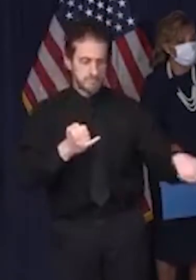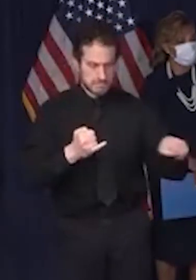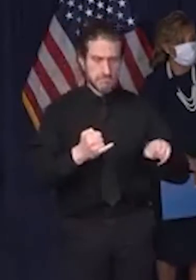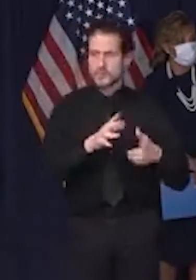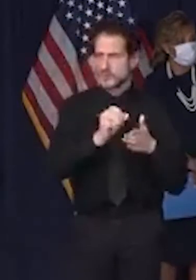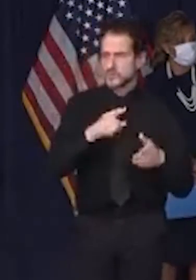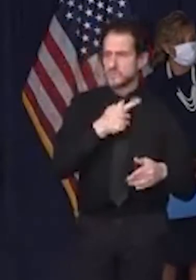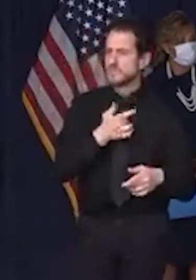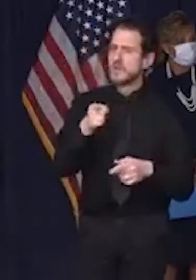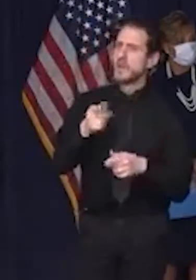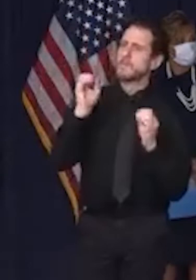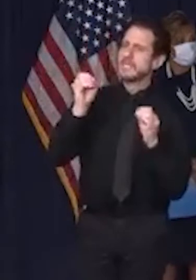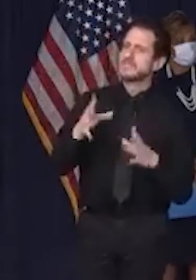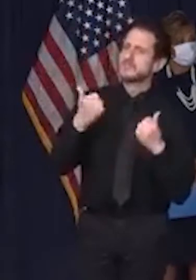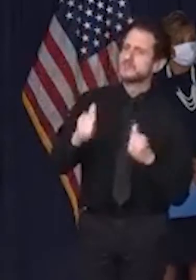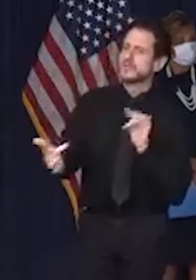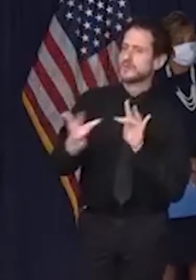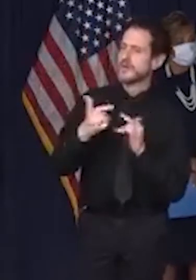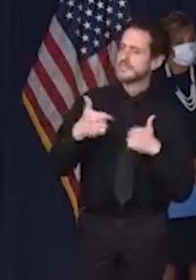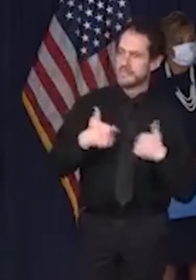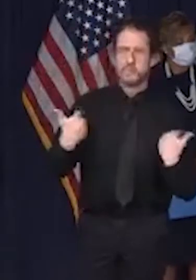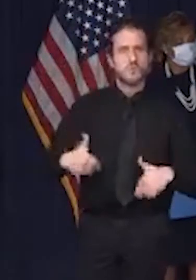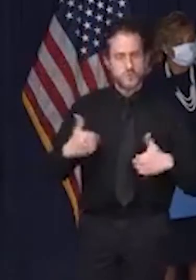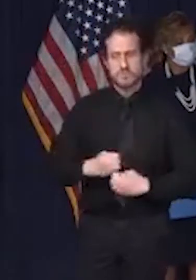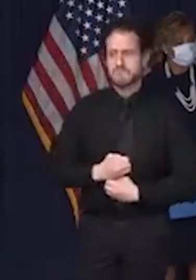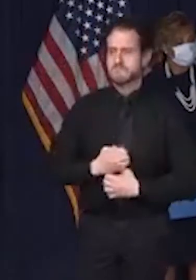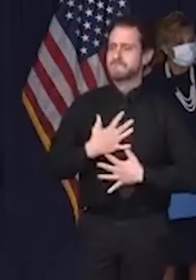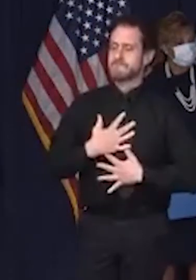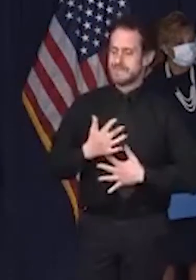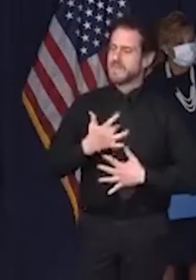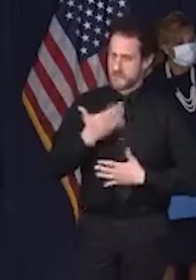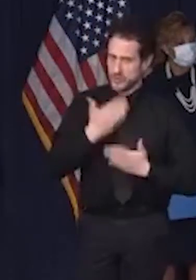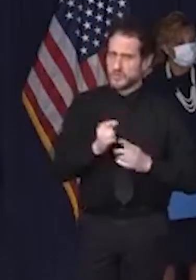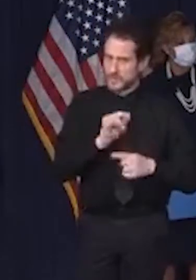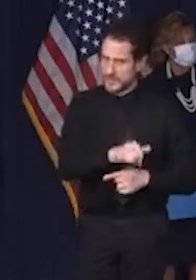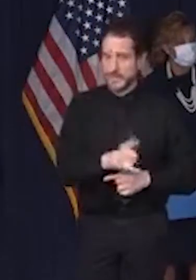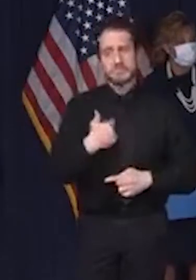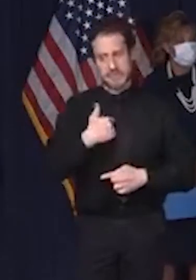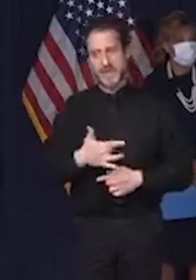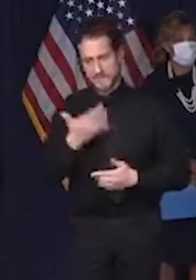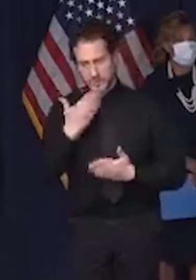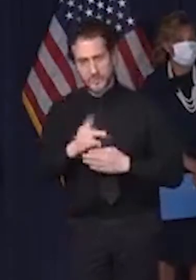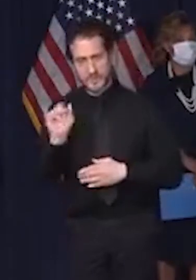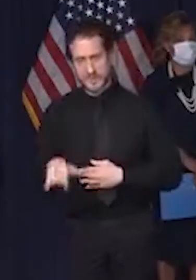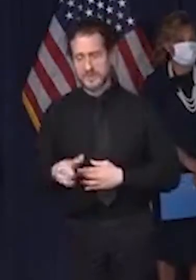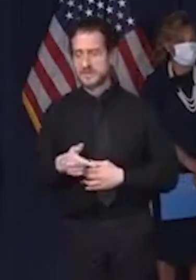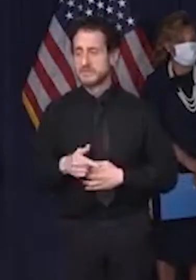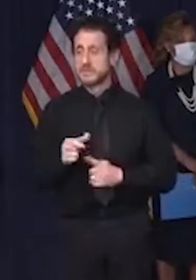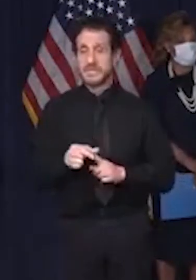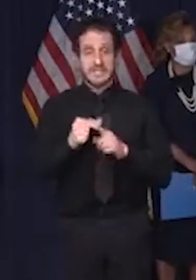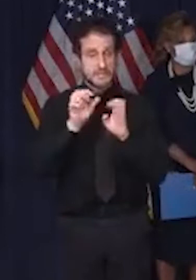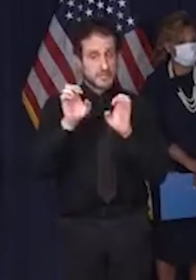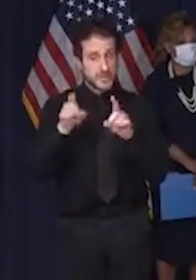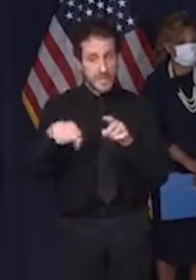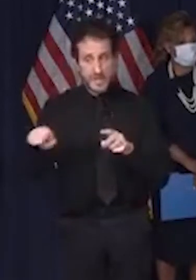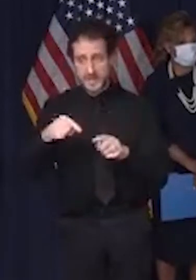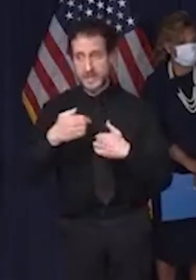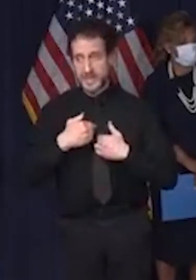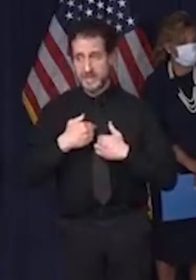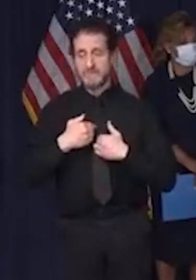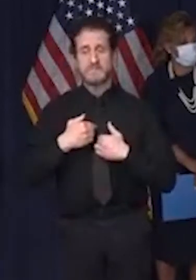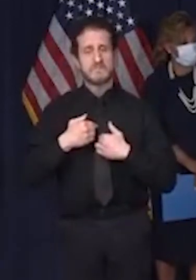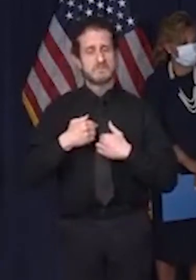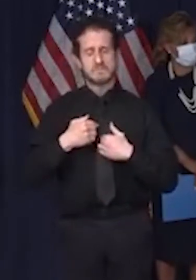your students and to me. To the special education instructors who might be facing particular challenges in